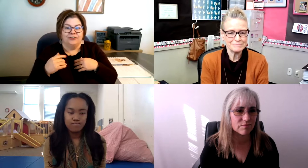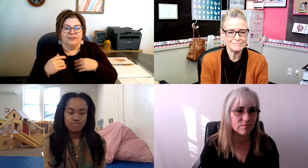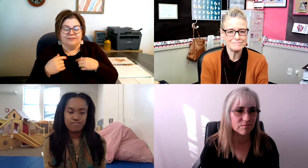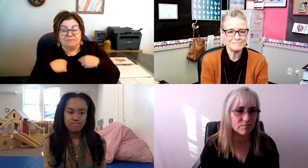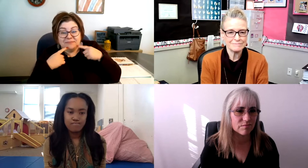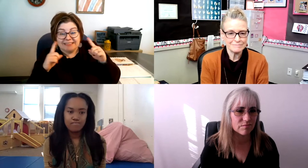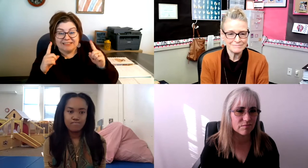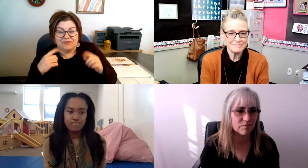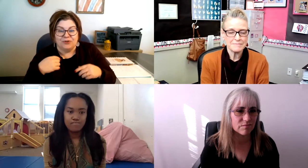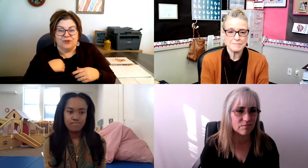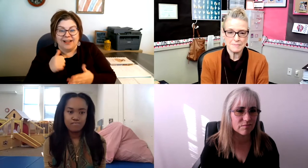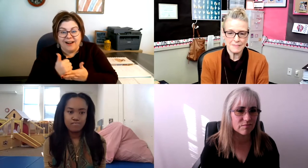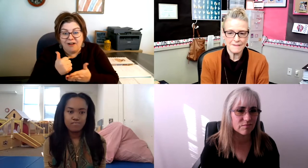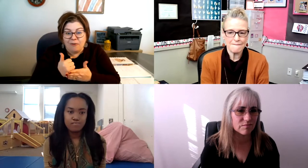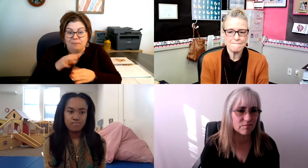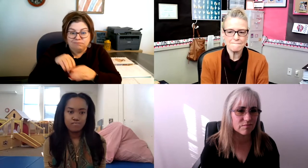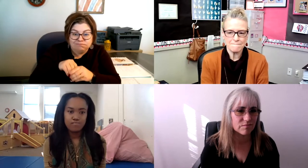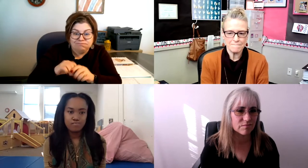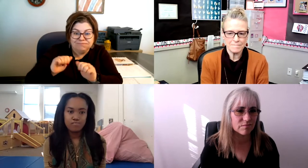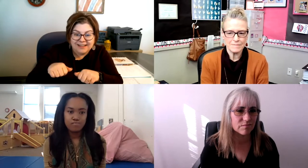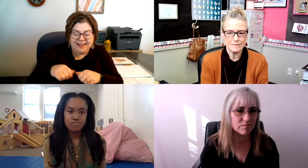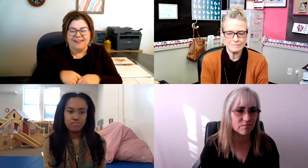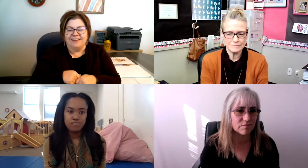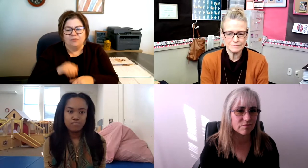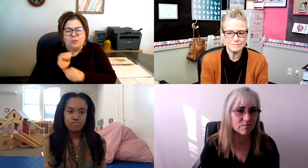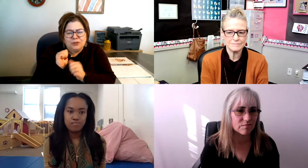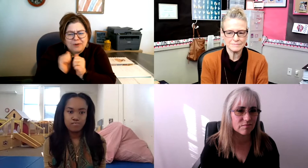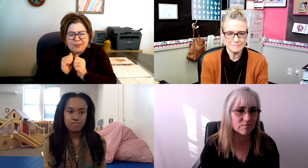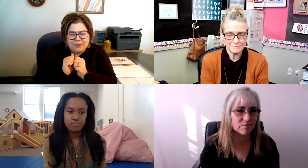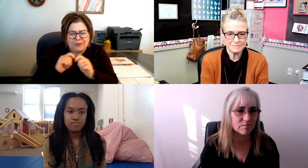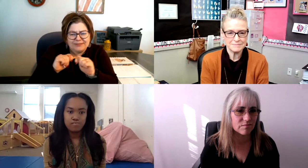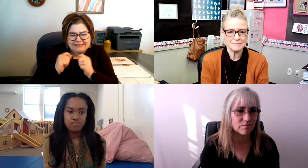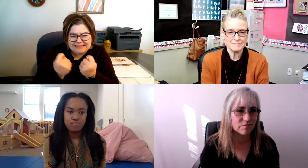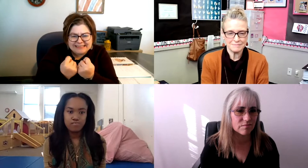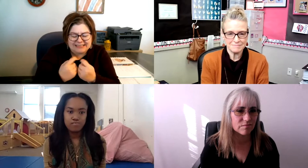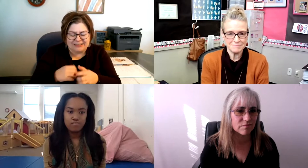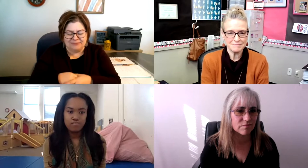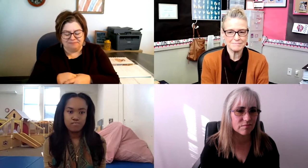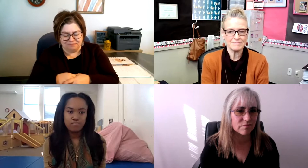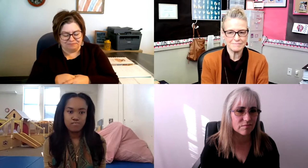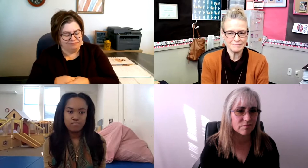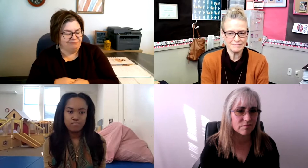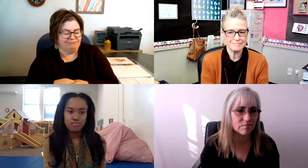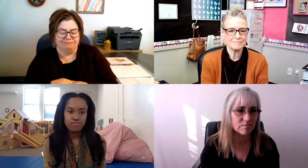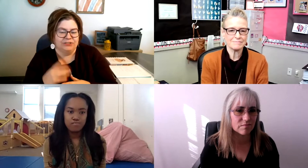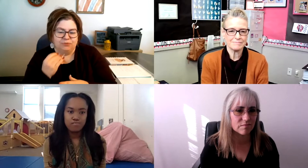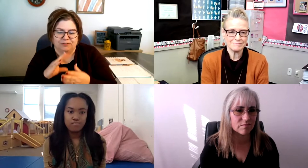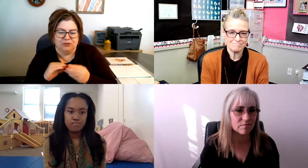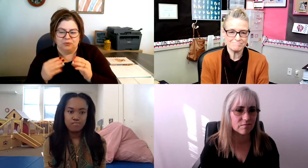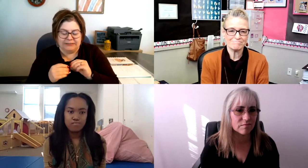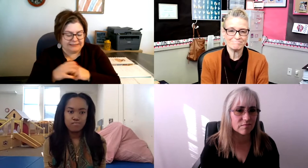the same as your child, you know, and I'm successful. I can help. I can, you know, work with your child, and we can all work as a